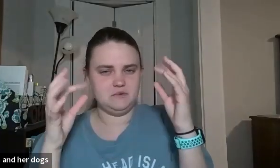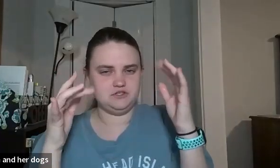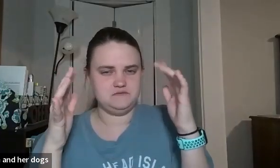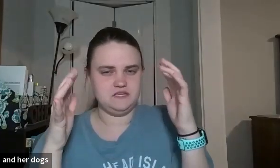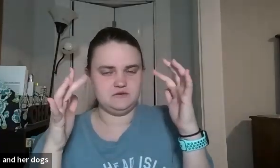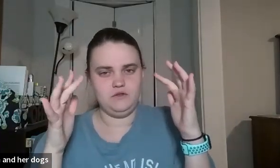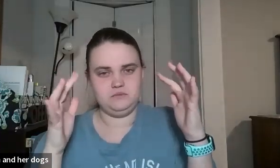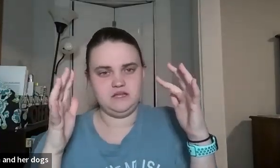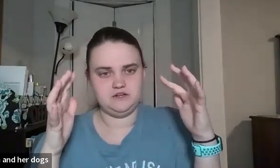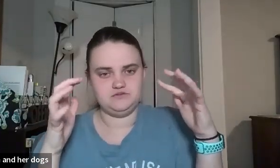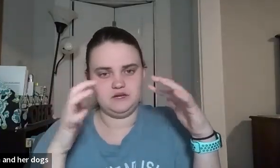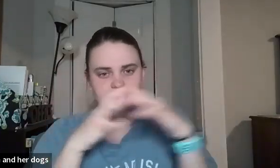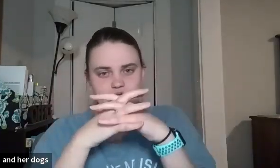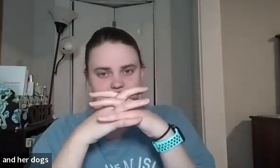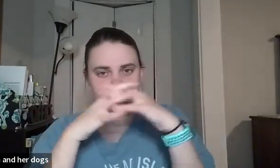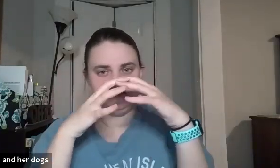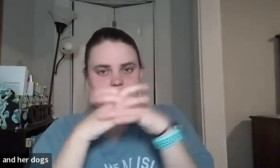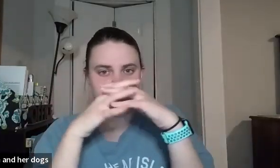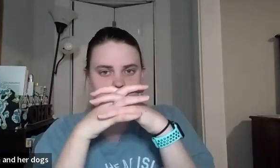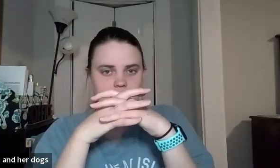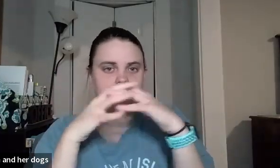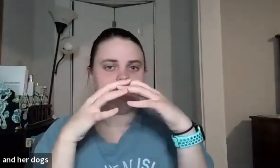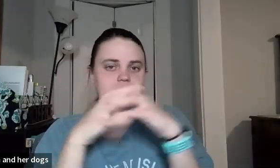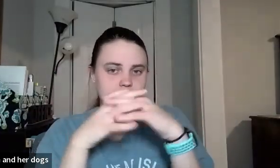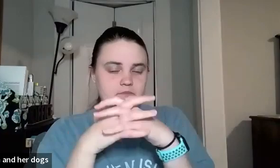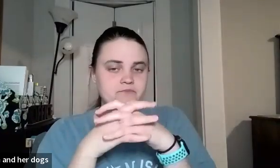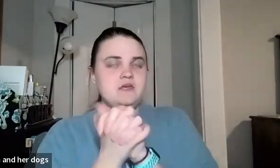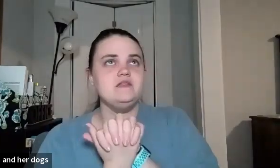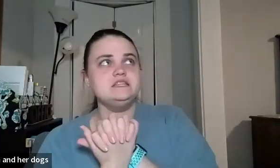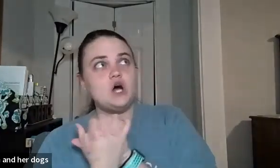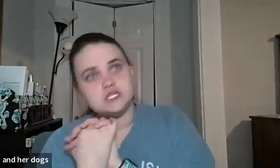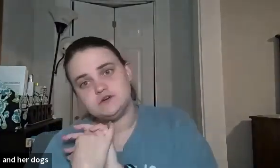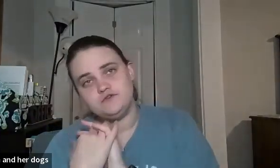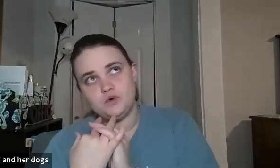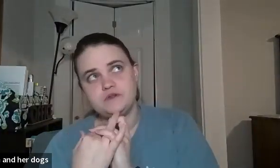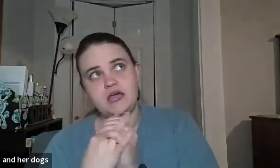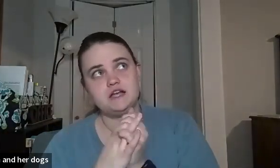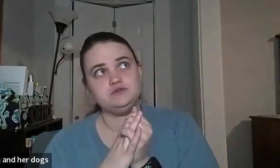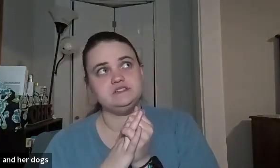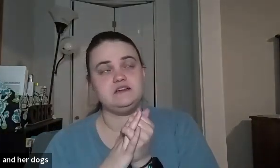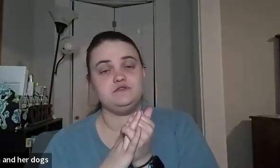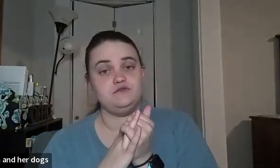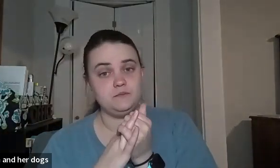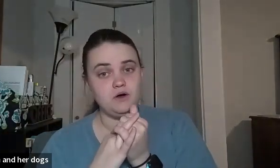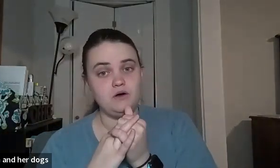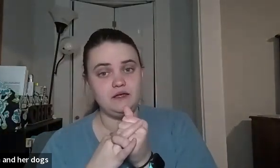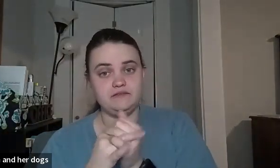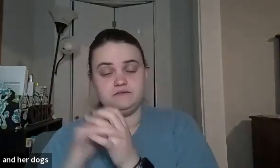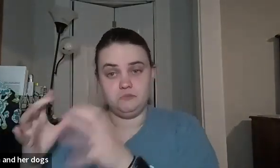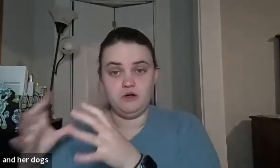motion of these are all the players running towards each other, football. That's also for the actual sign for football, like the football